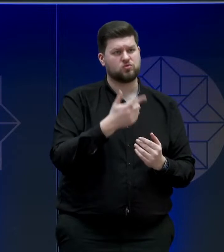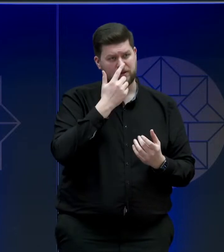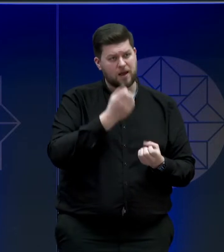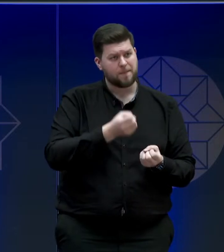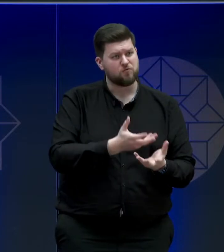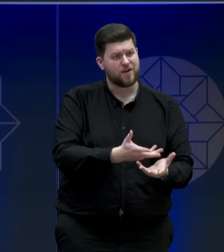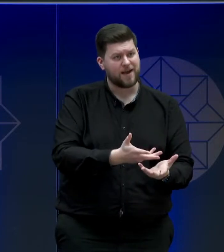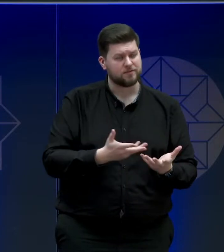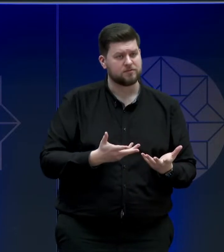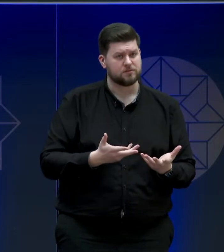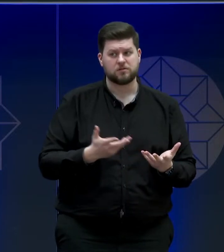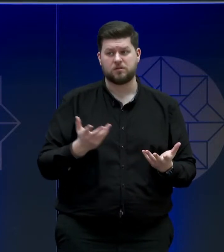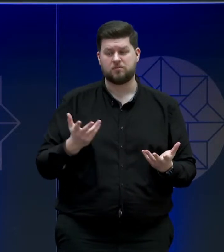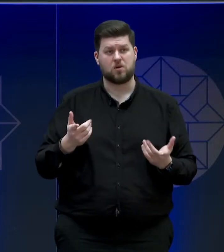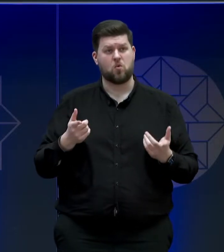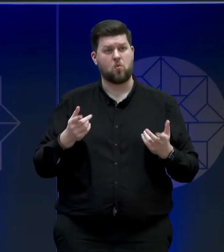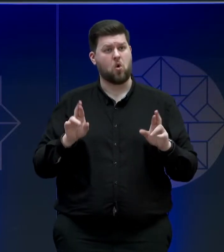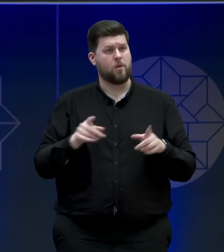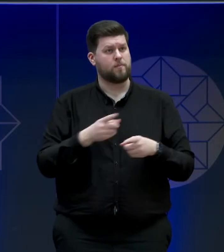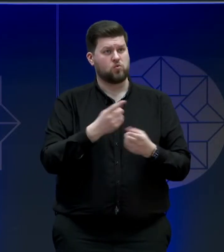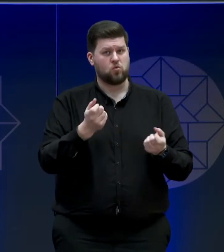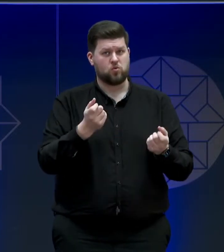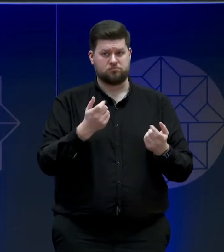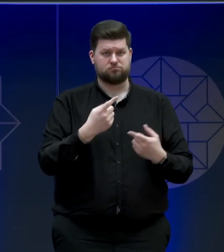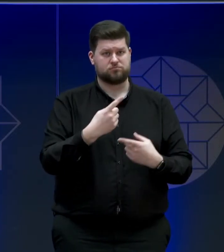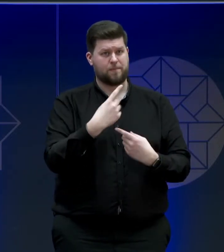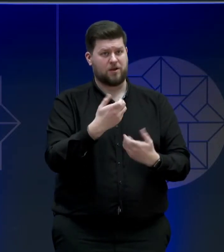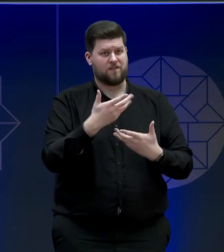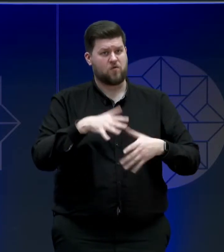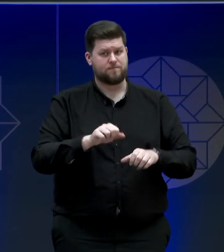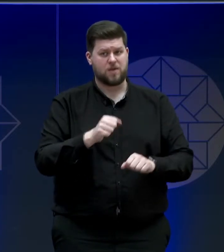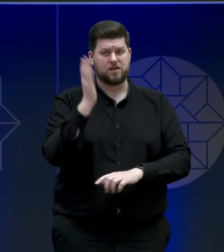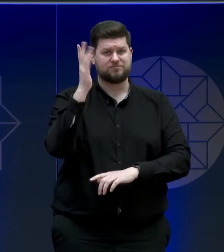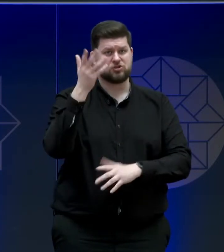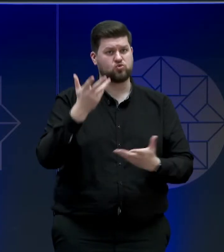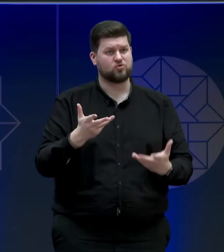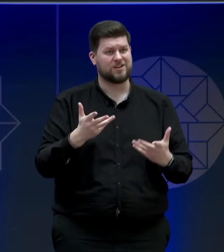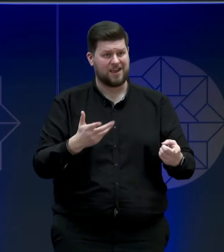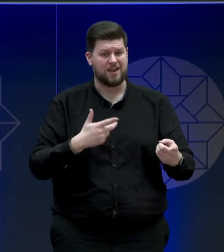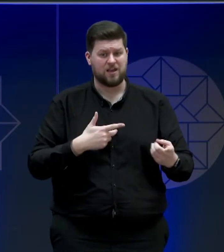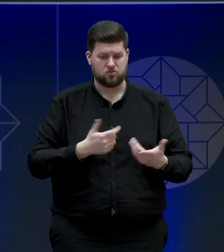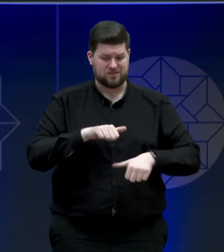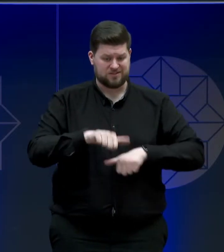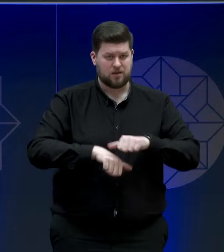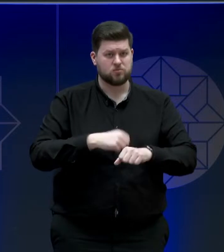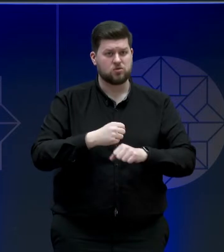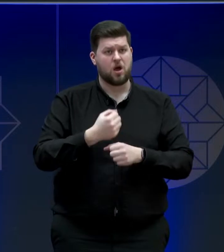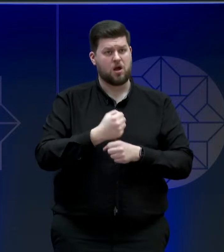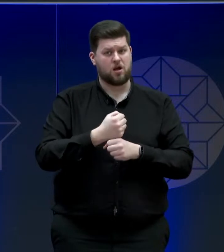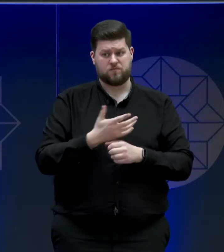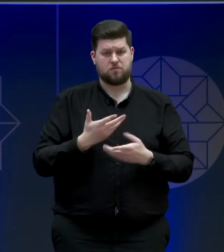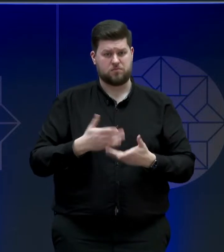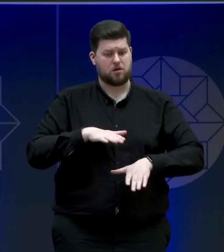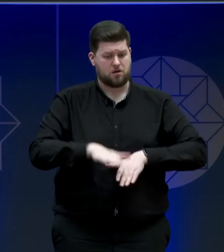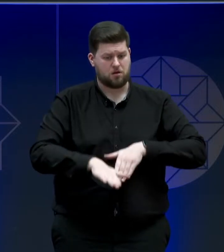comes out of my message today and the steps that the government is taking is that we can create